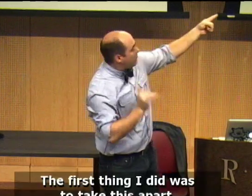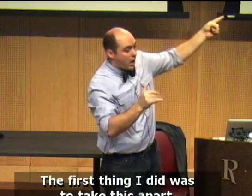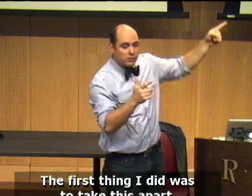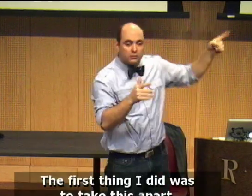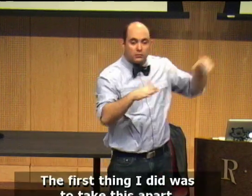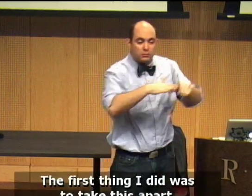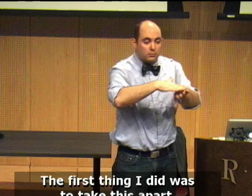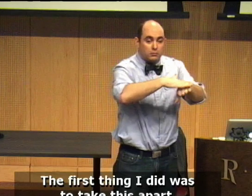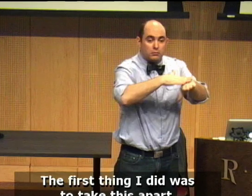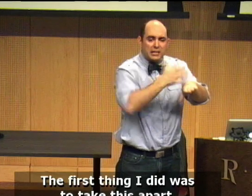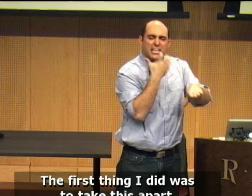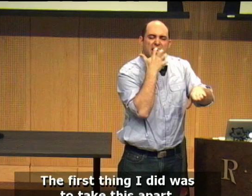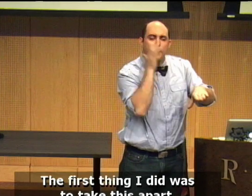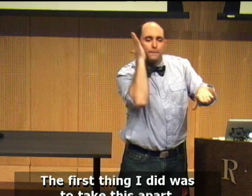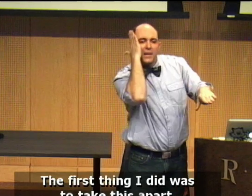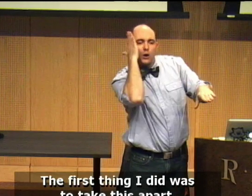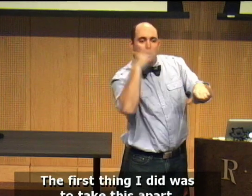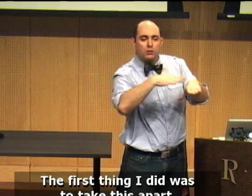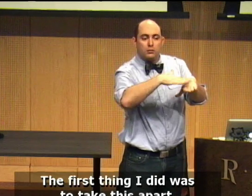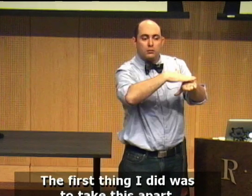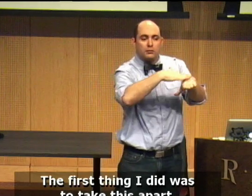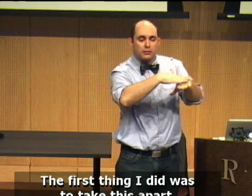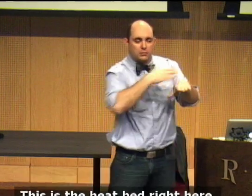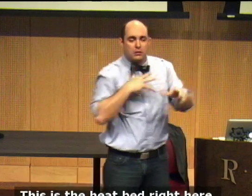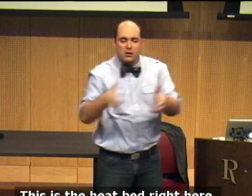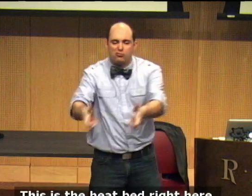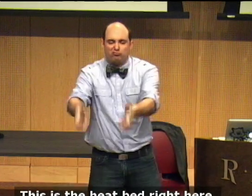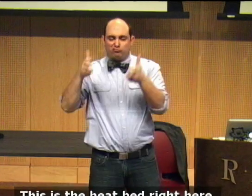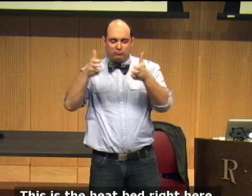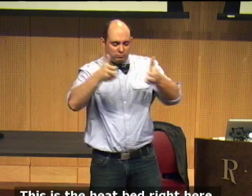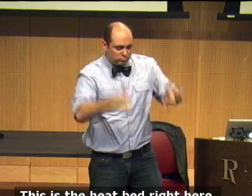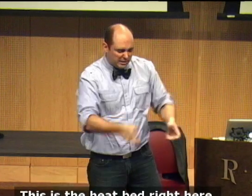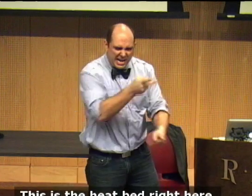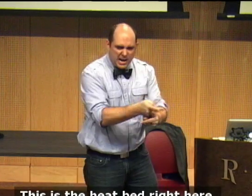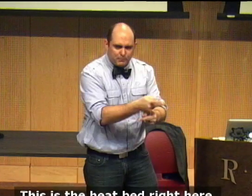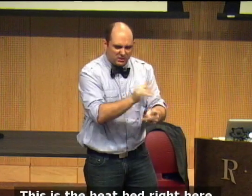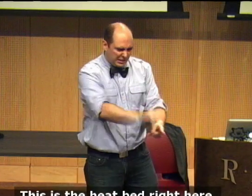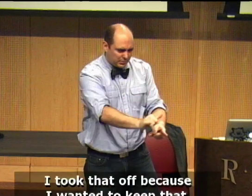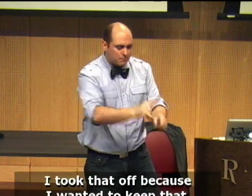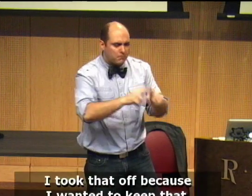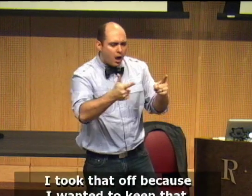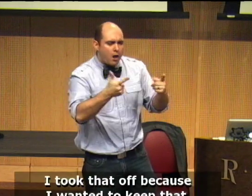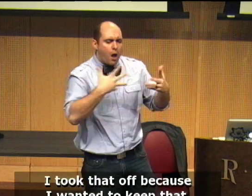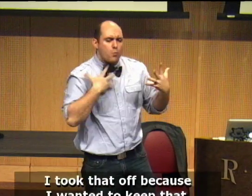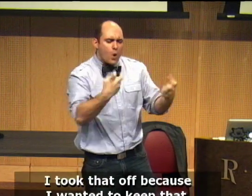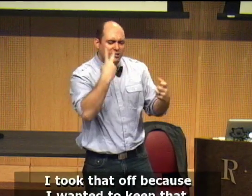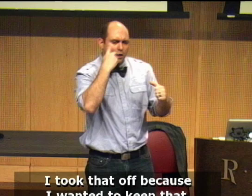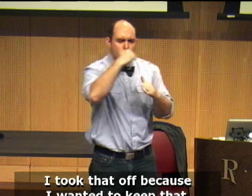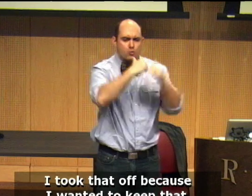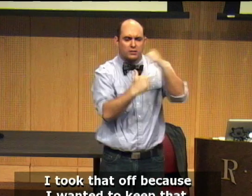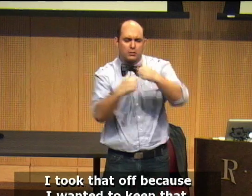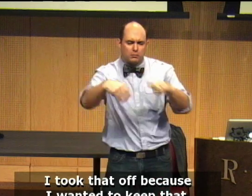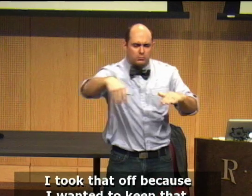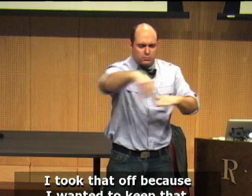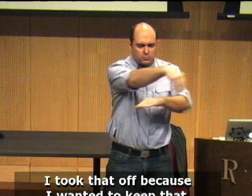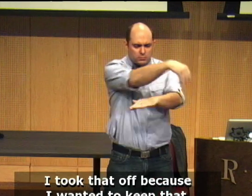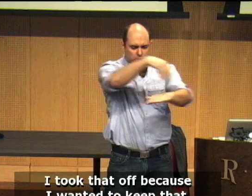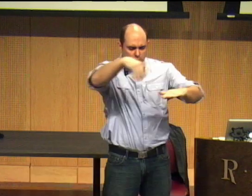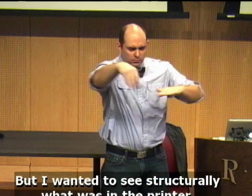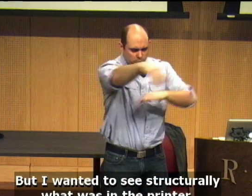did was to take this apart. This is the heat bed right here. I took that off because I wanted to keep that, but I wanted to